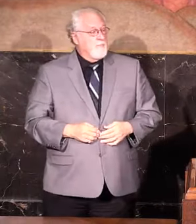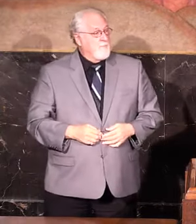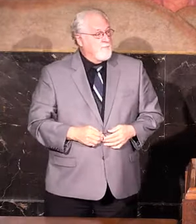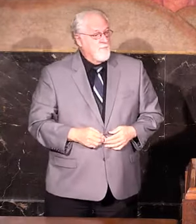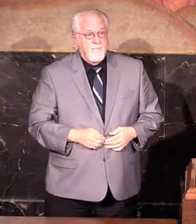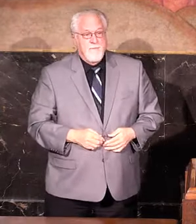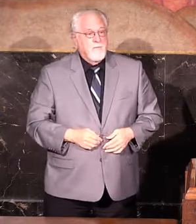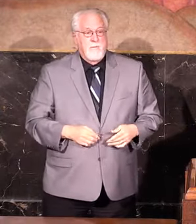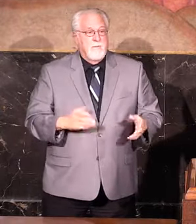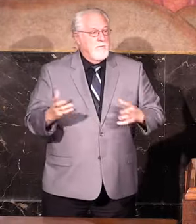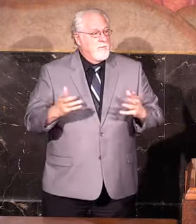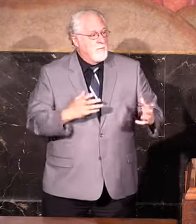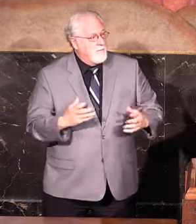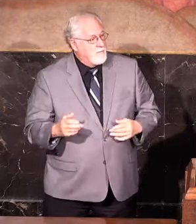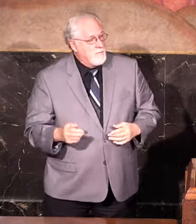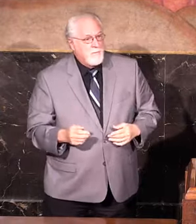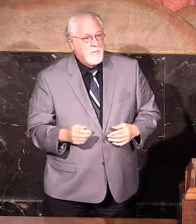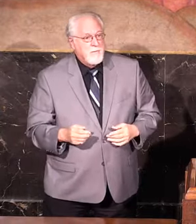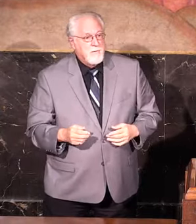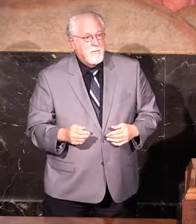Yes, sir.